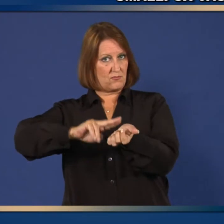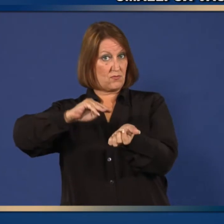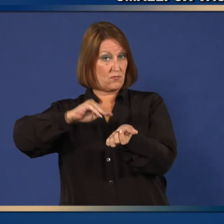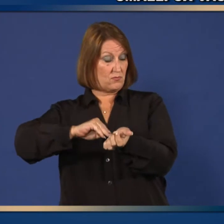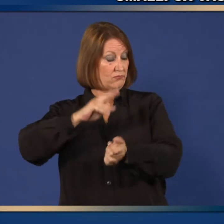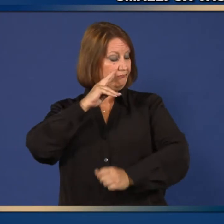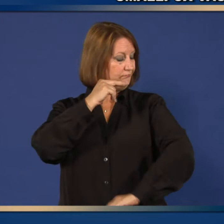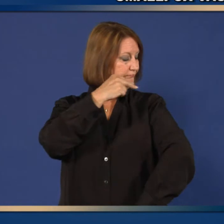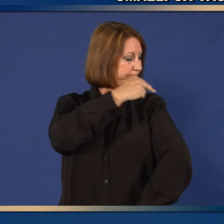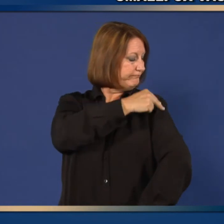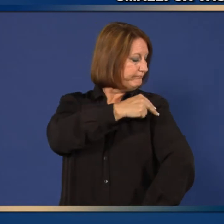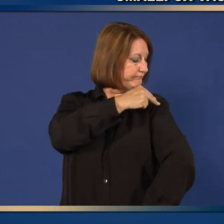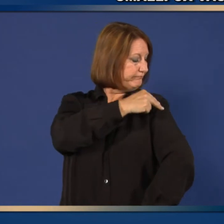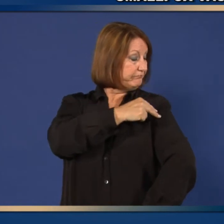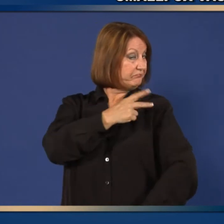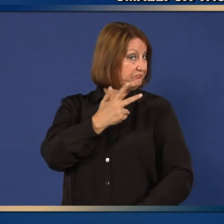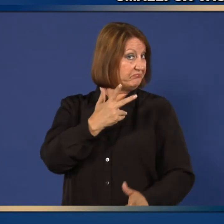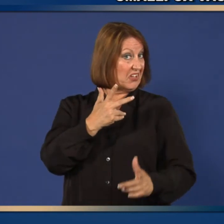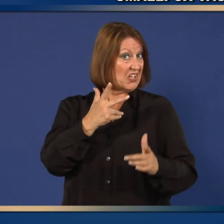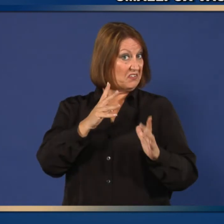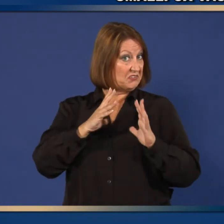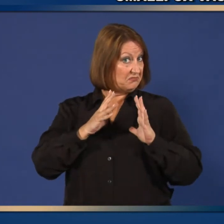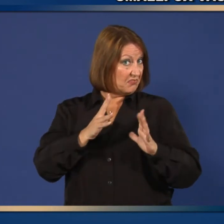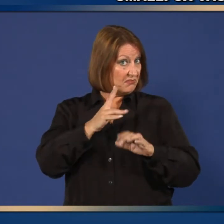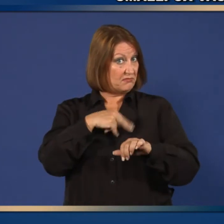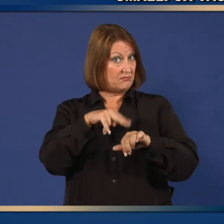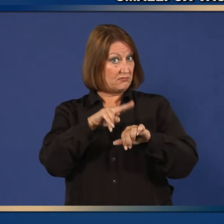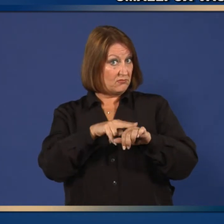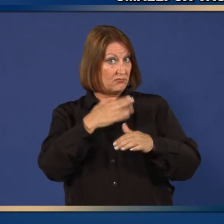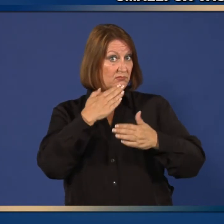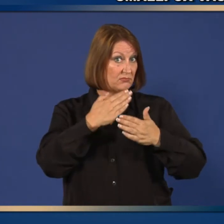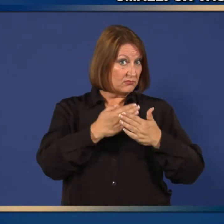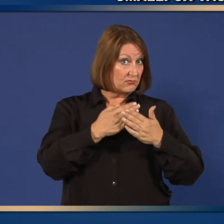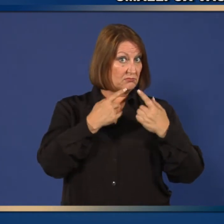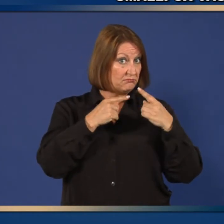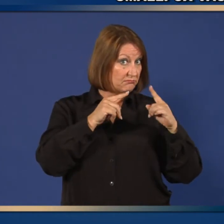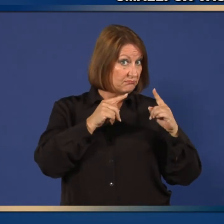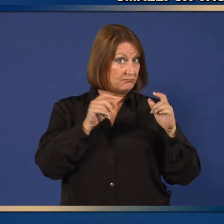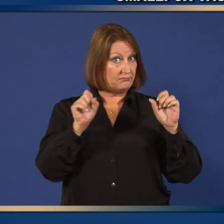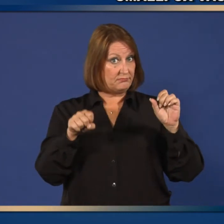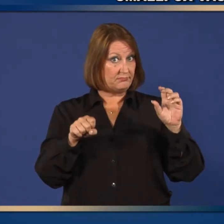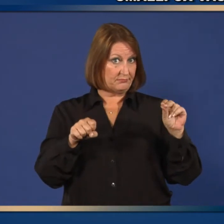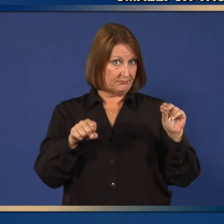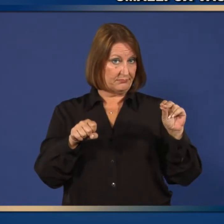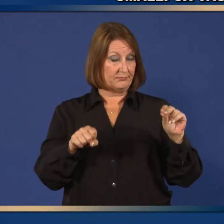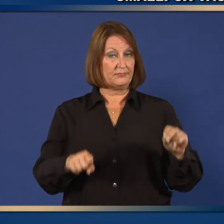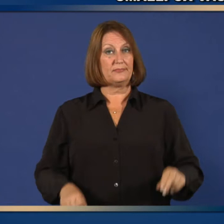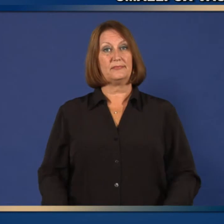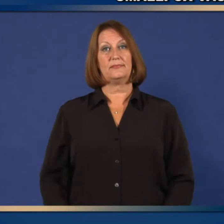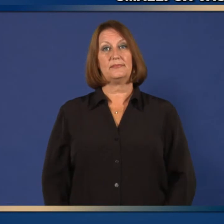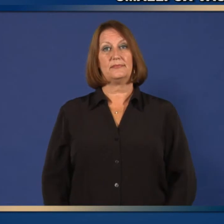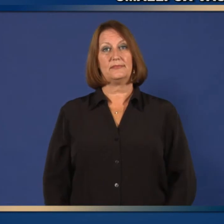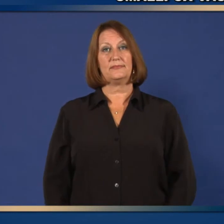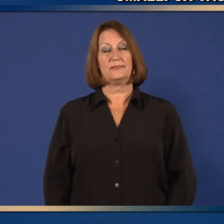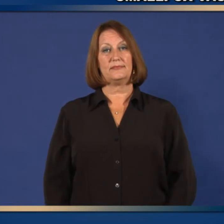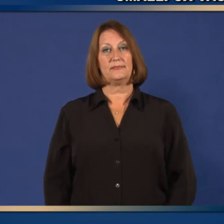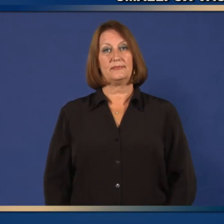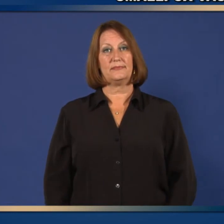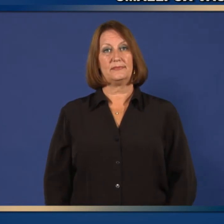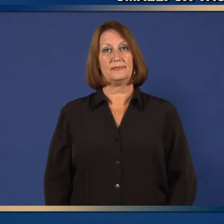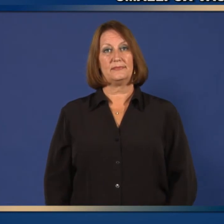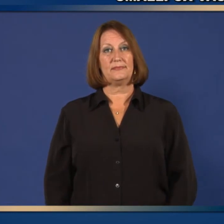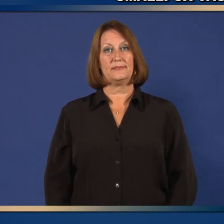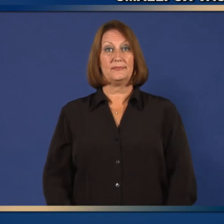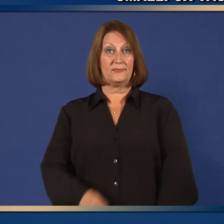the vaccine to make sure the vaccination worked and everything is okay.